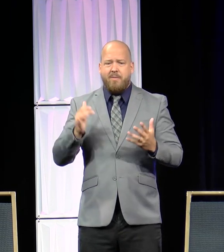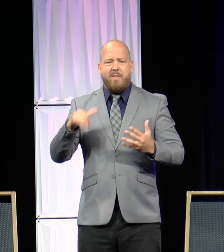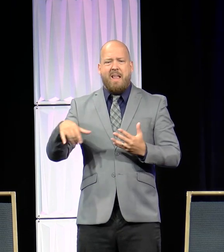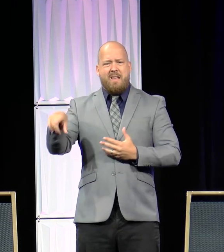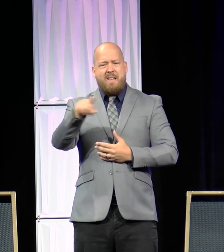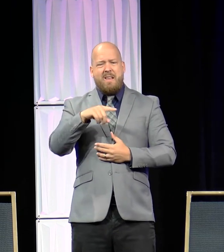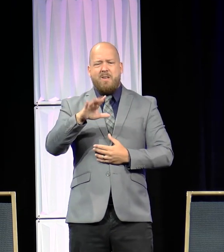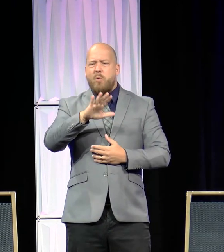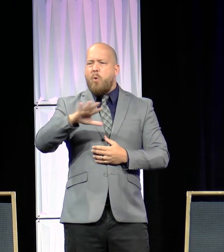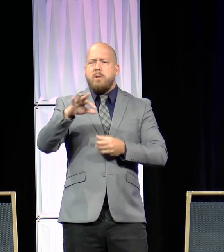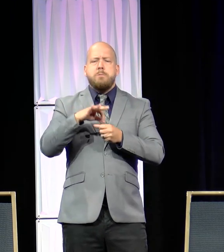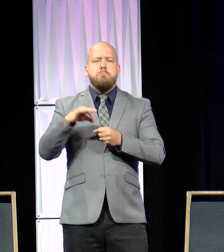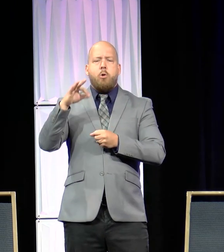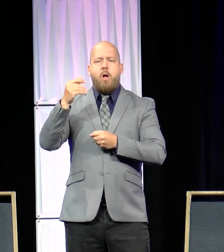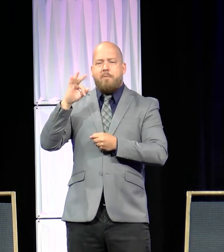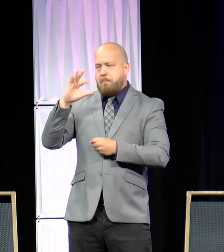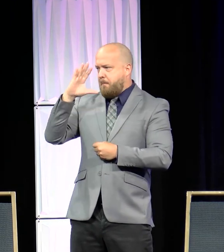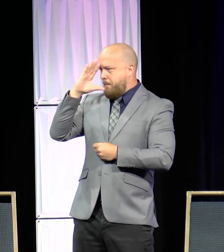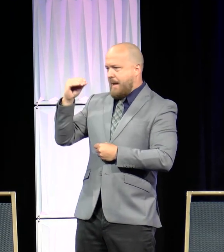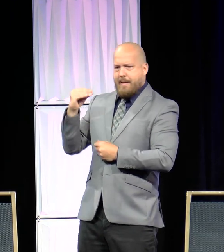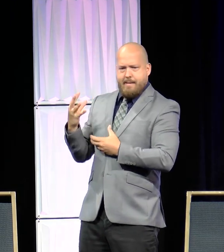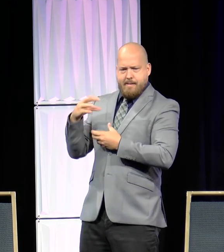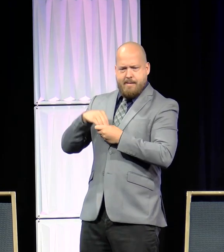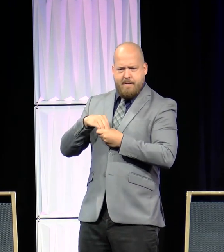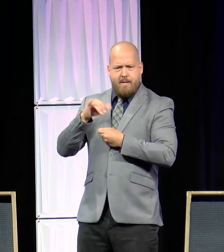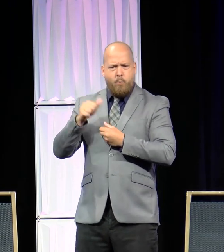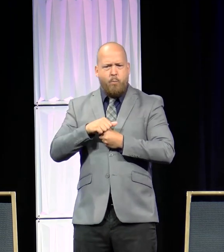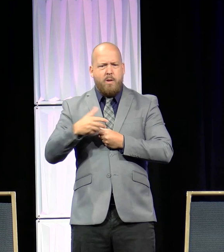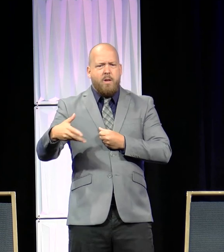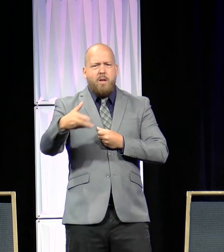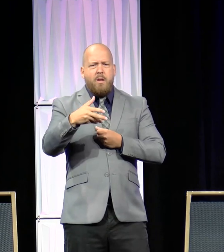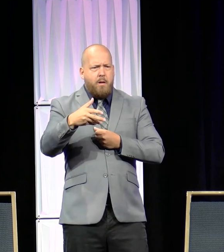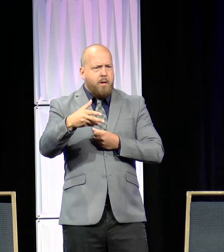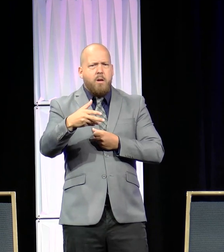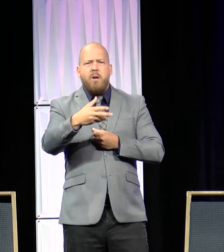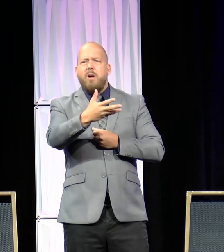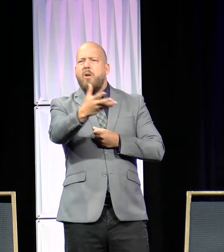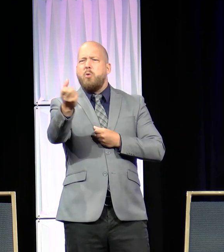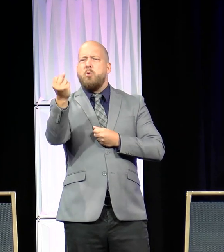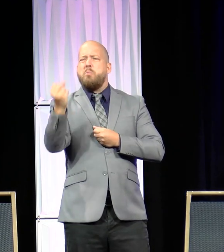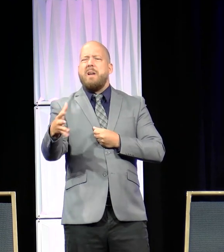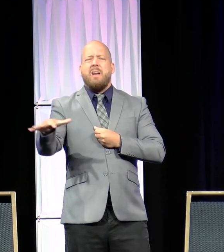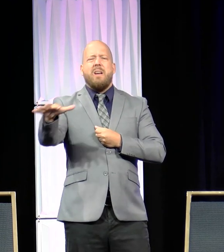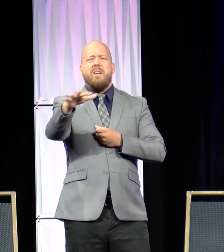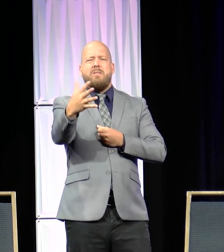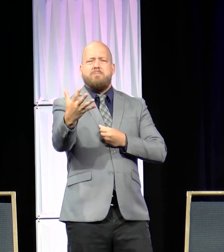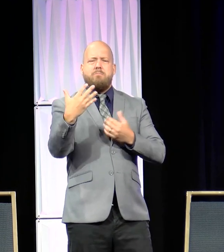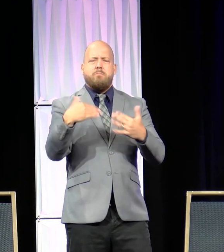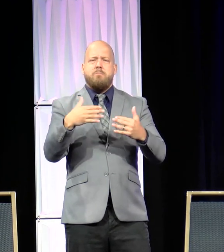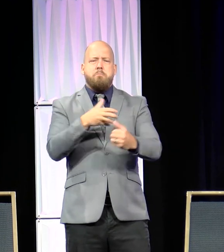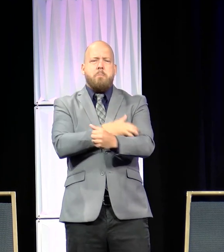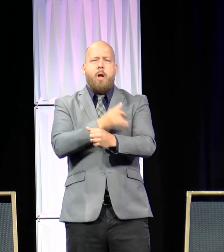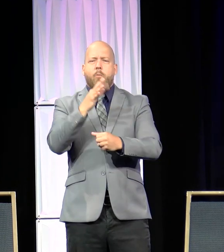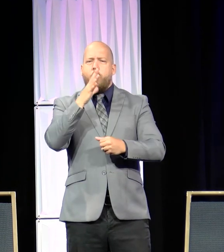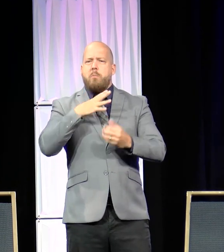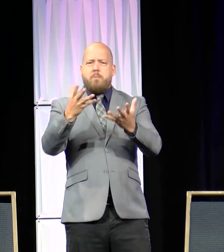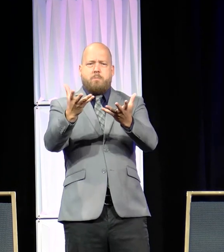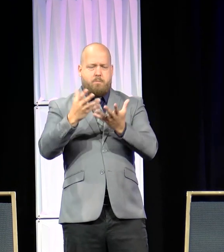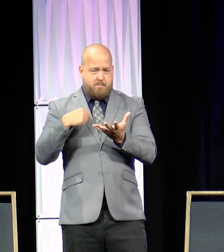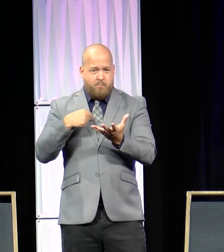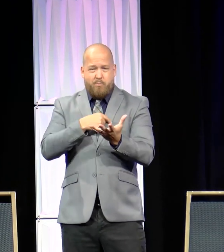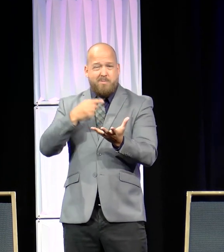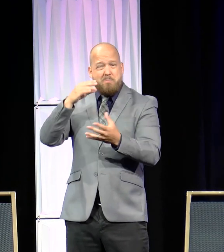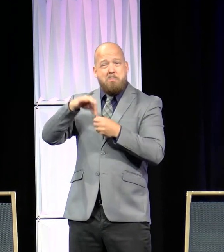limited, right? Their love for us, that unconditional love, that knowledge, that belief